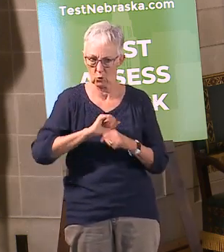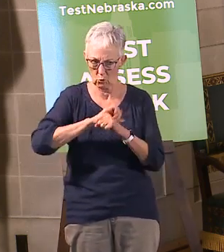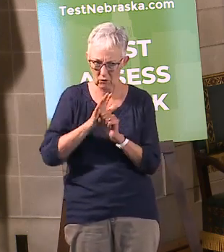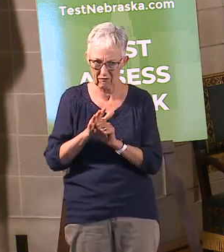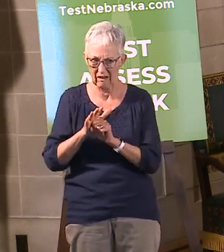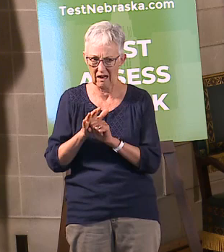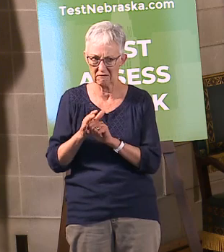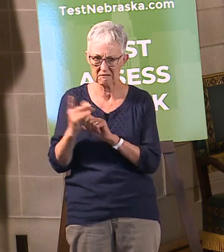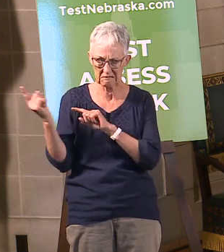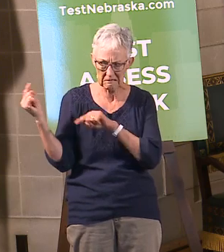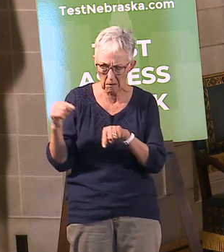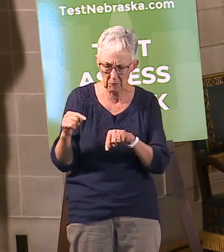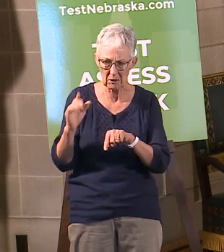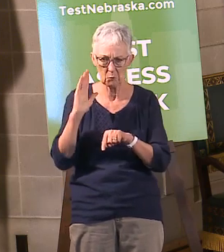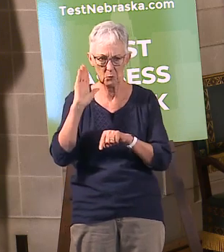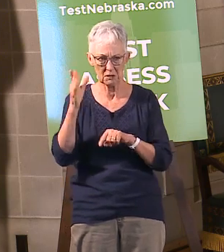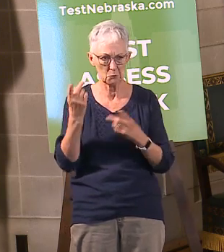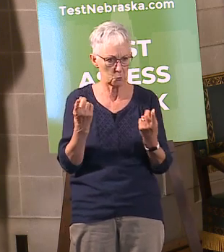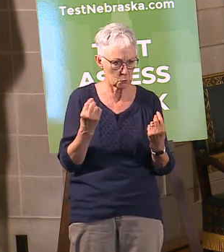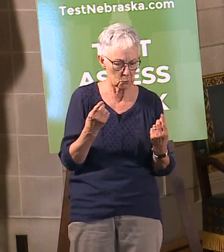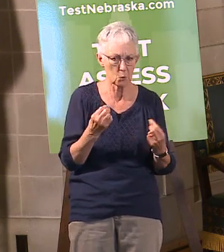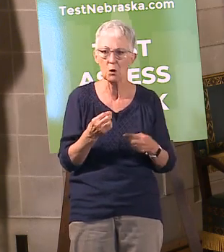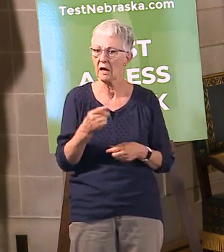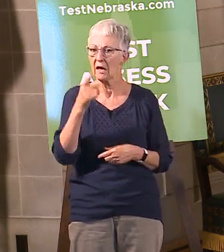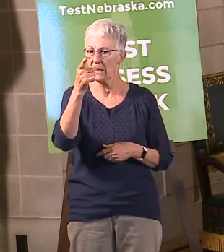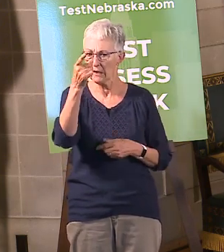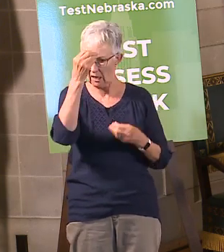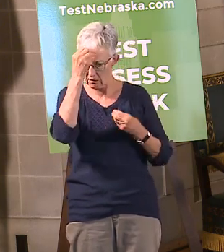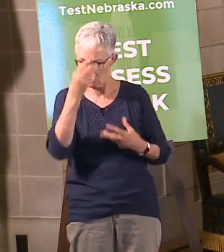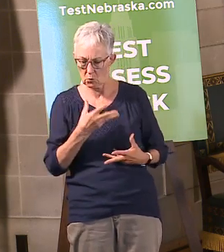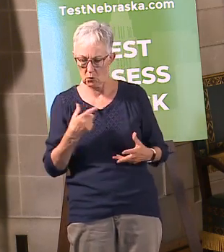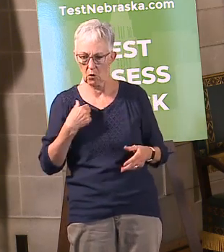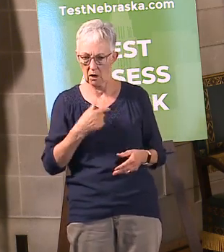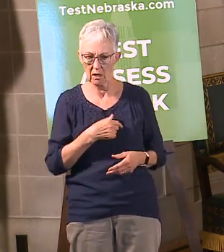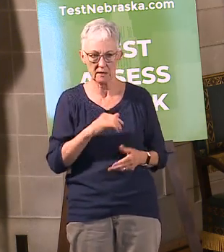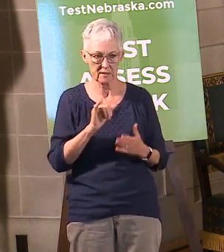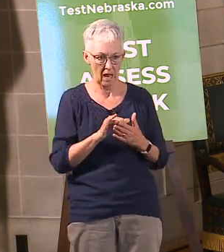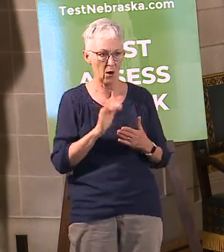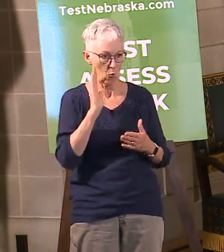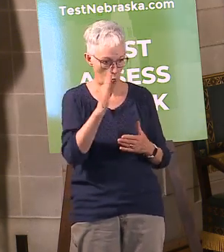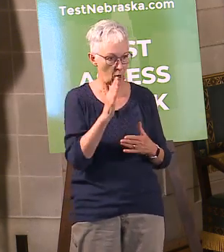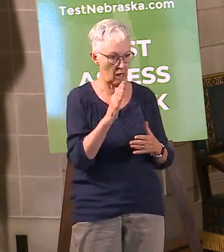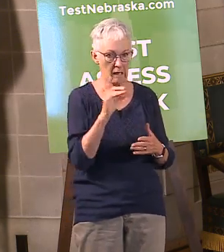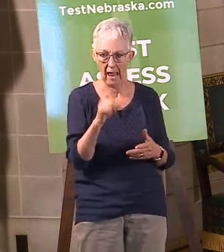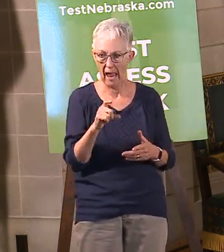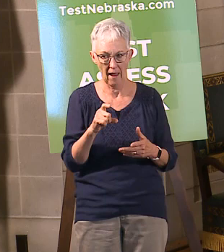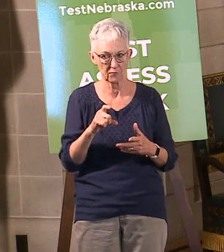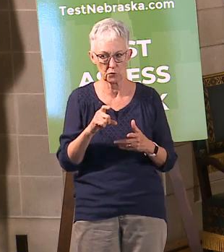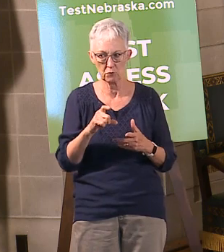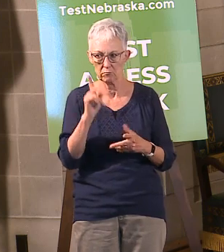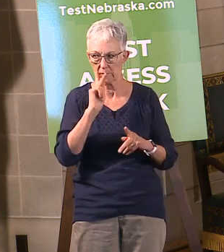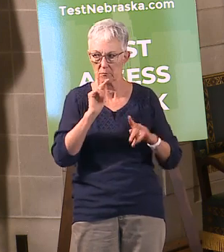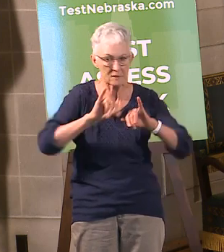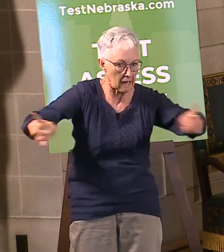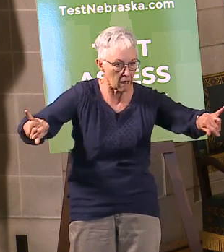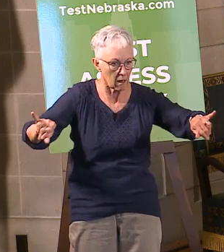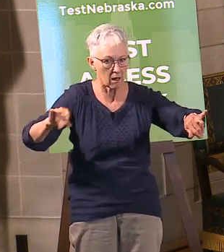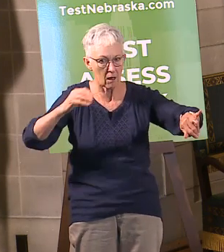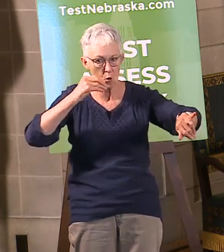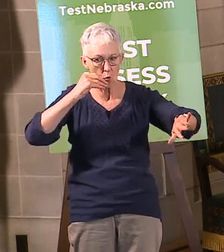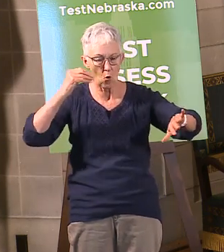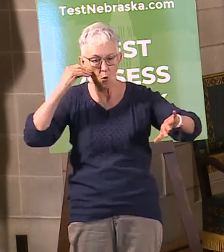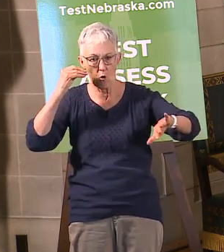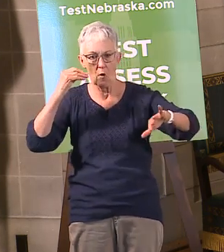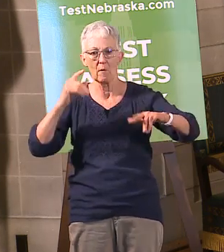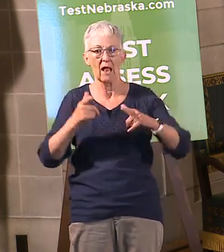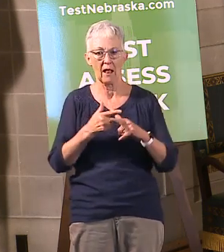those. What they talked about is doing this loosening gradually over time. They said you don't want to put the restrictions in too early because then people will